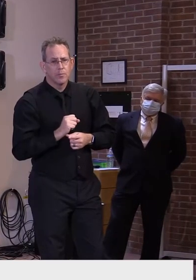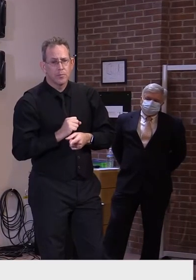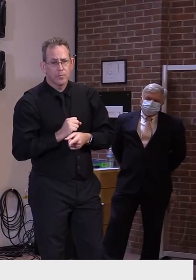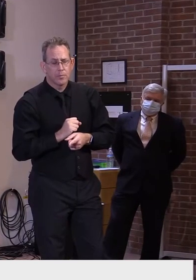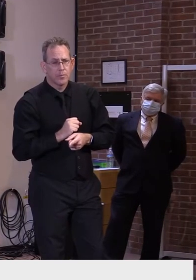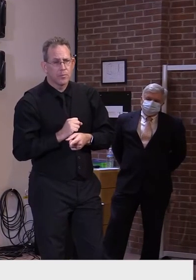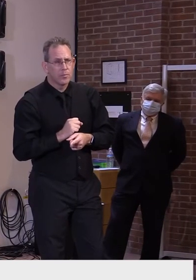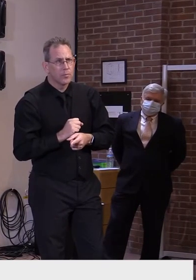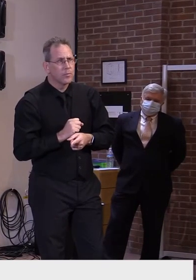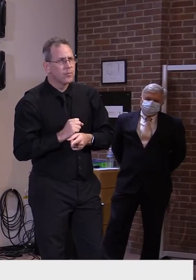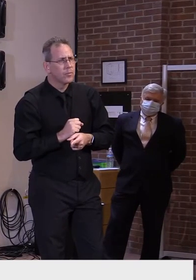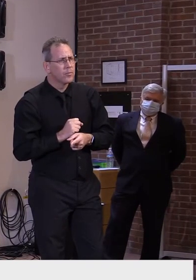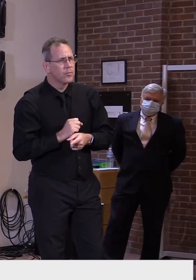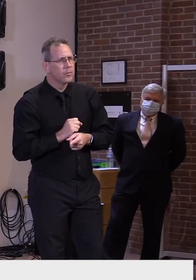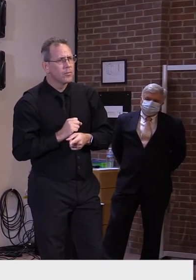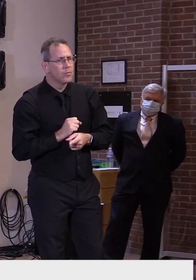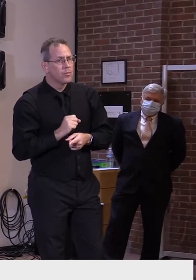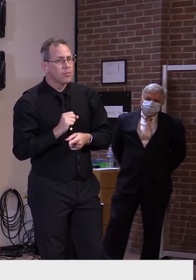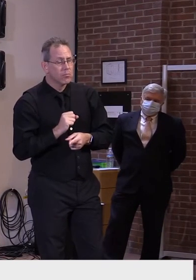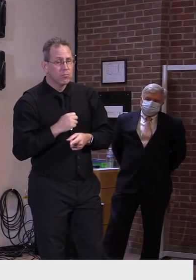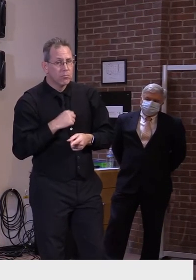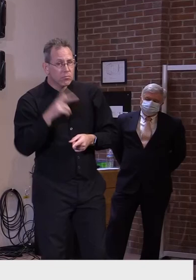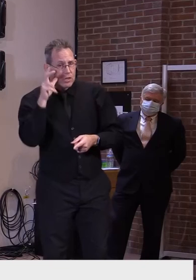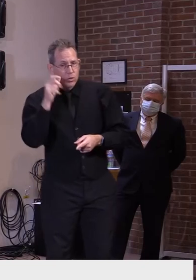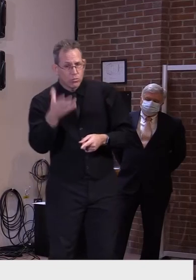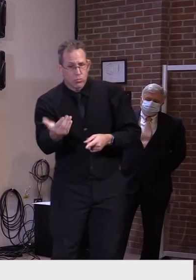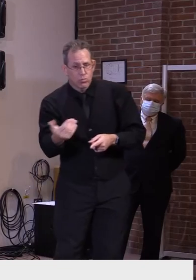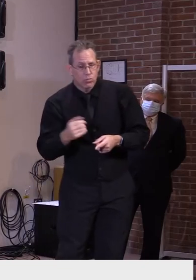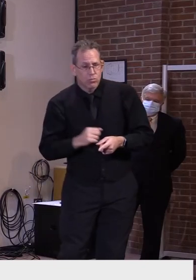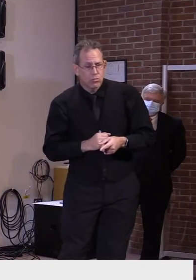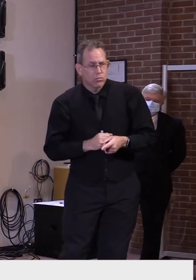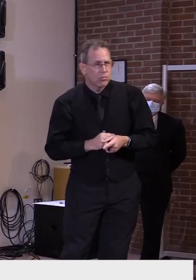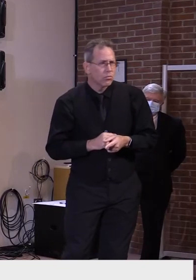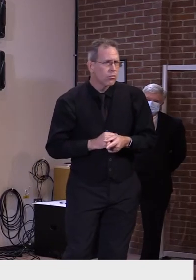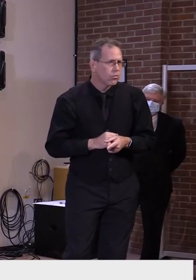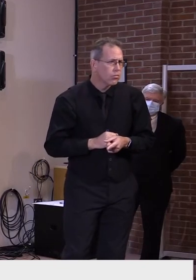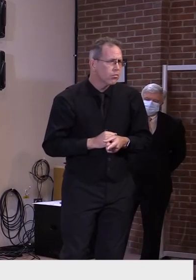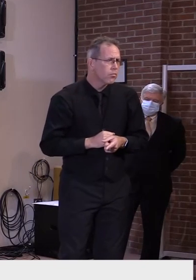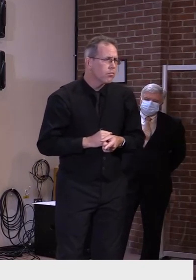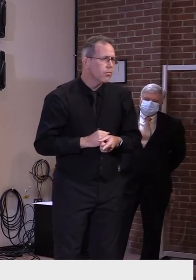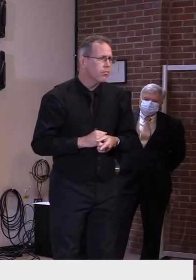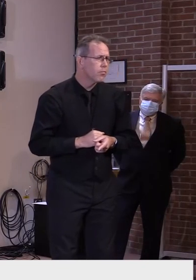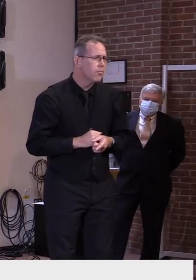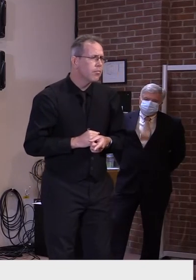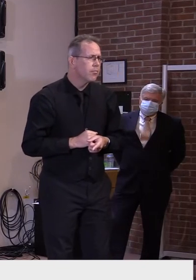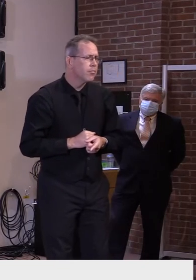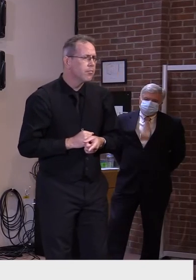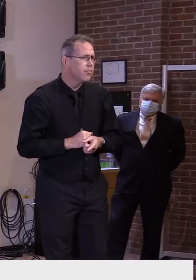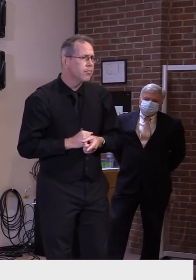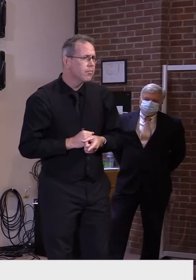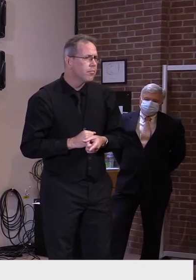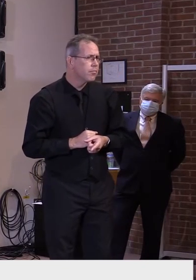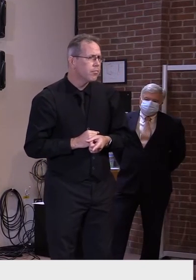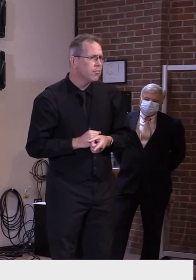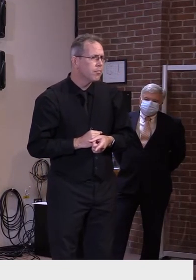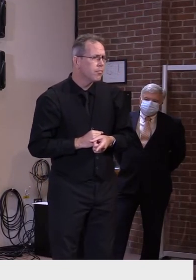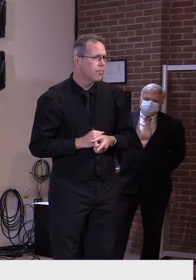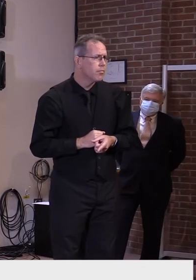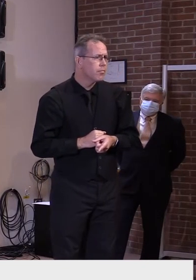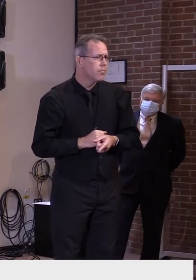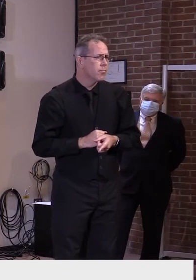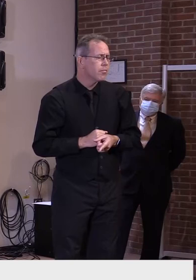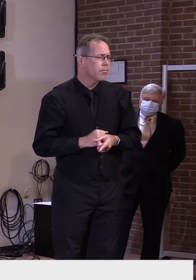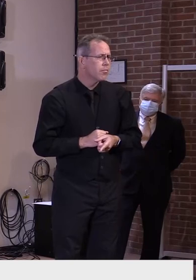Hello, can you hear me okay? We can. All right. Hi, thanks for your time. So this past week, some of the